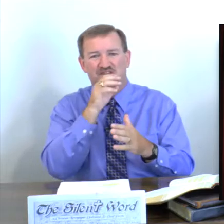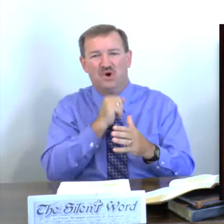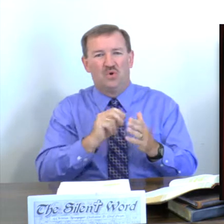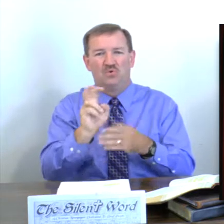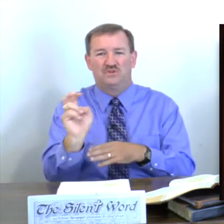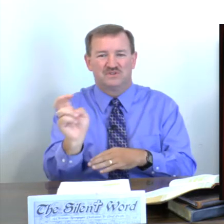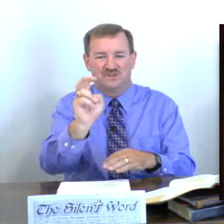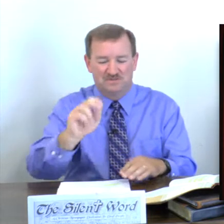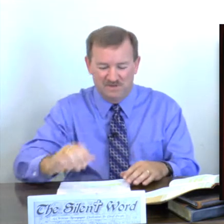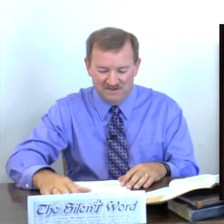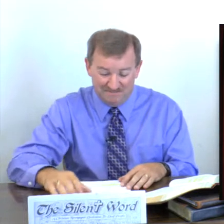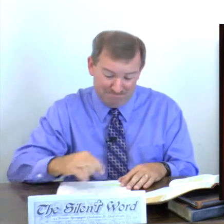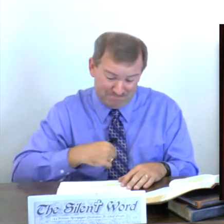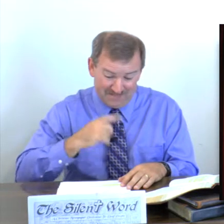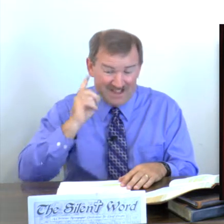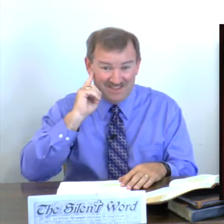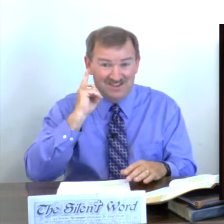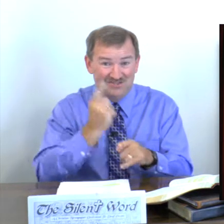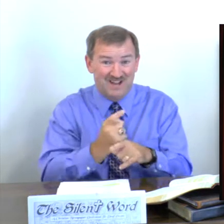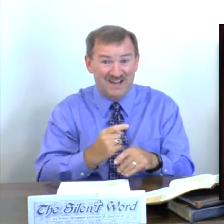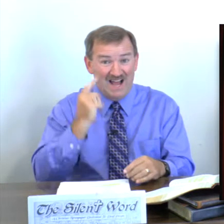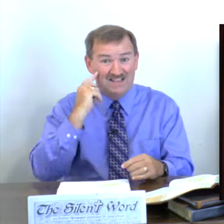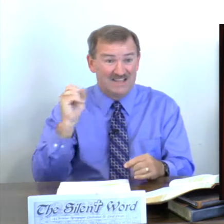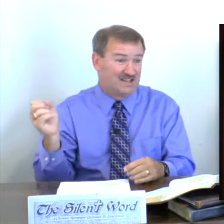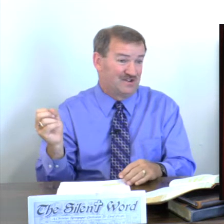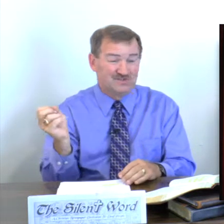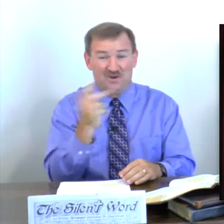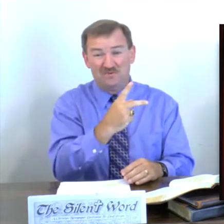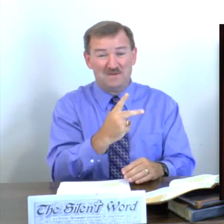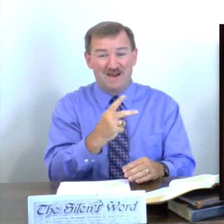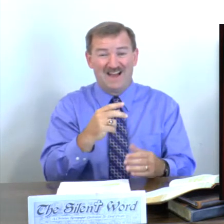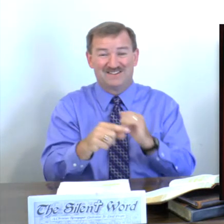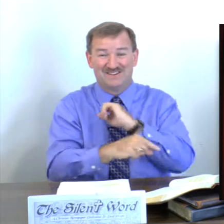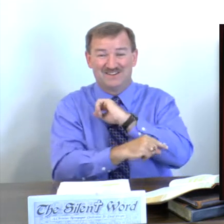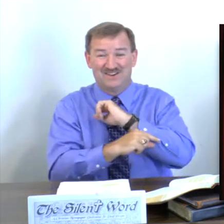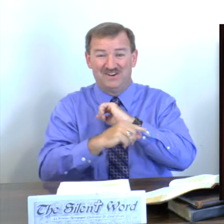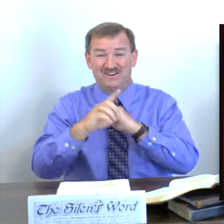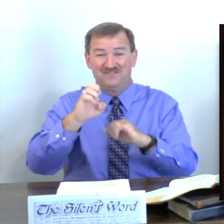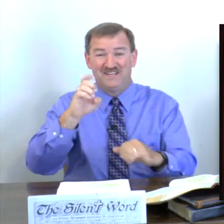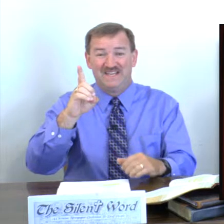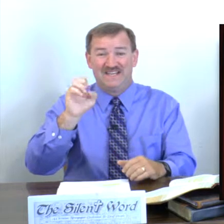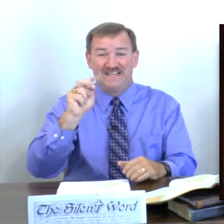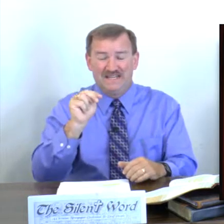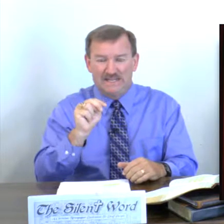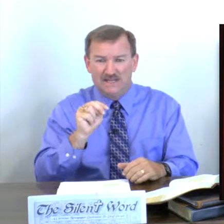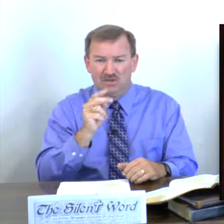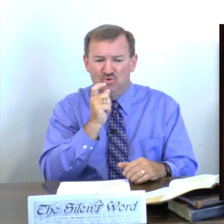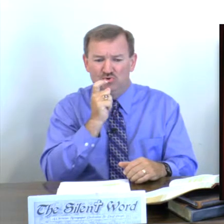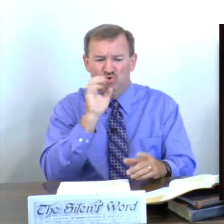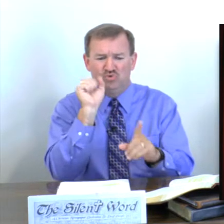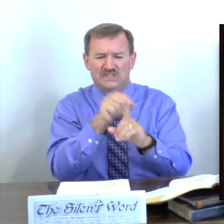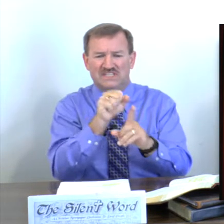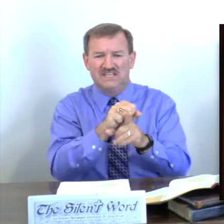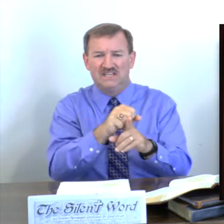the old serpent? I think you're right. I think it goes all the way back to the Garden of Eden. Who